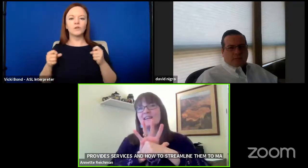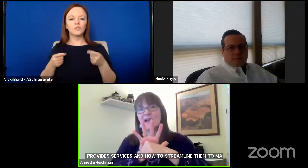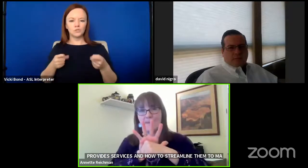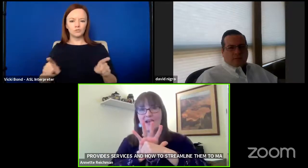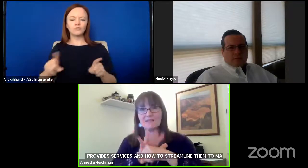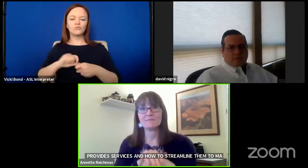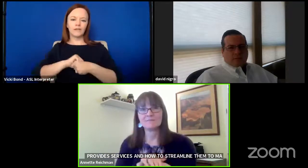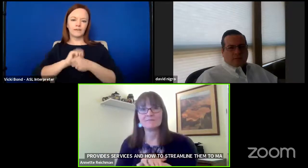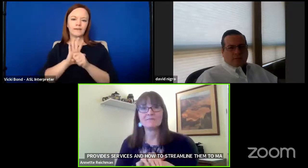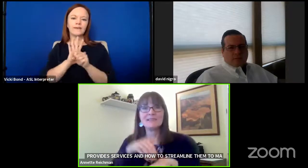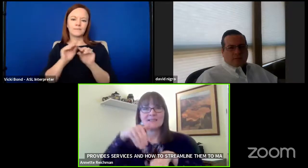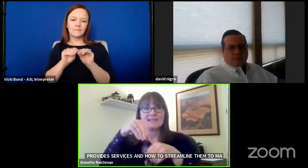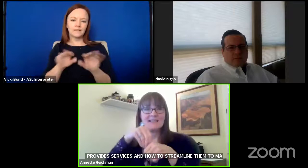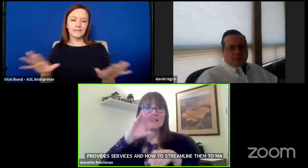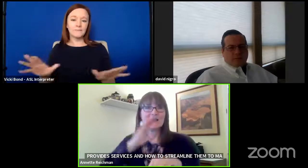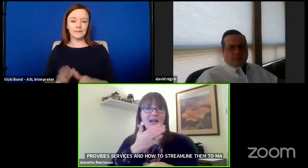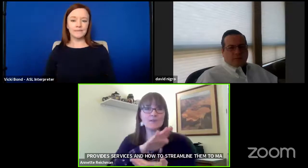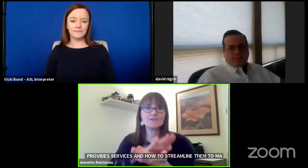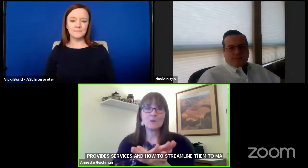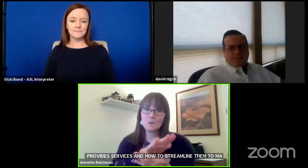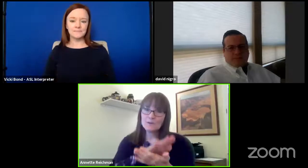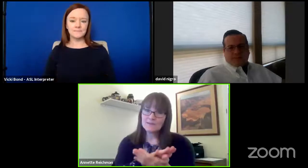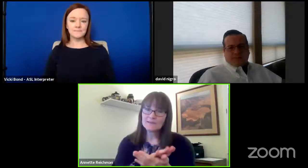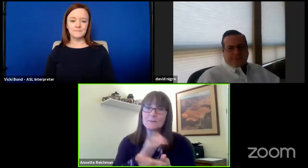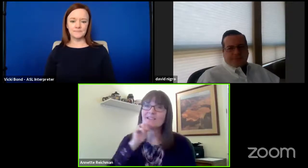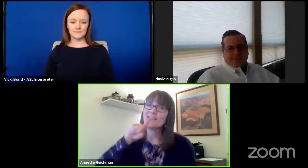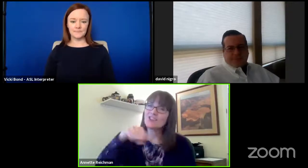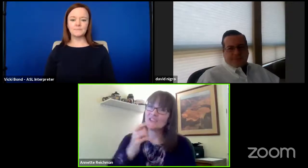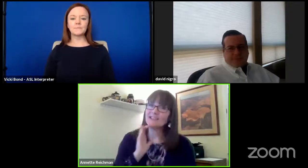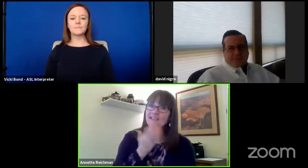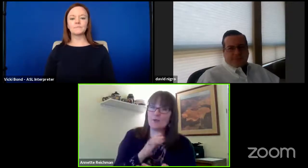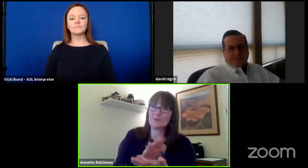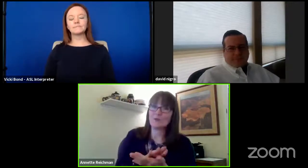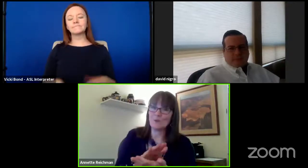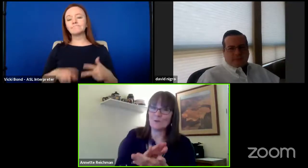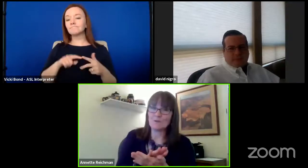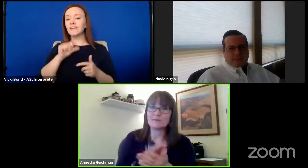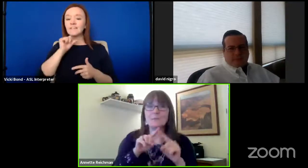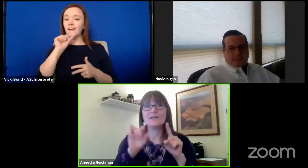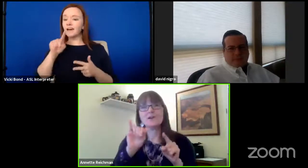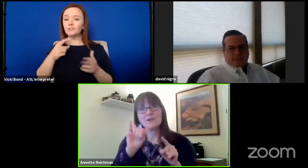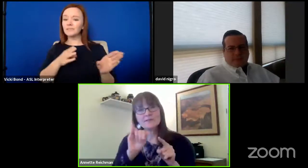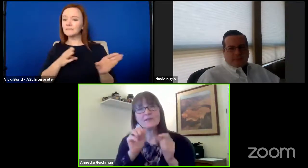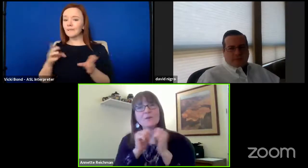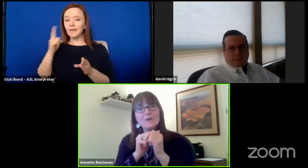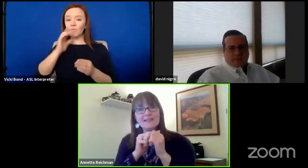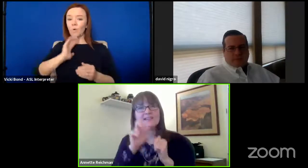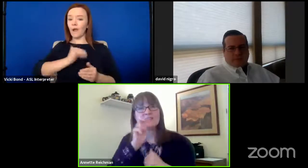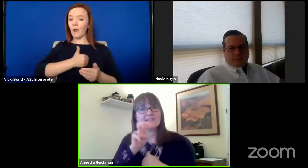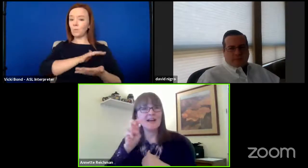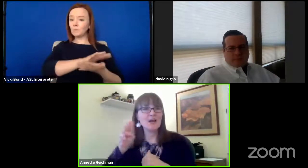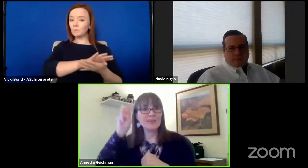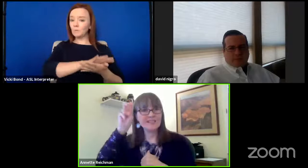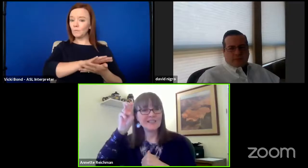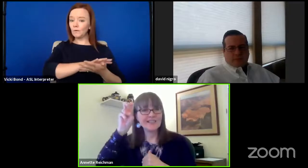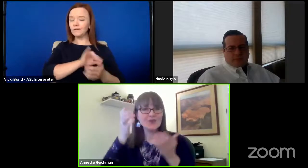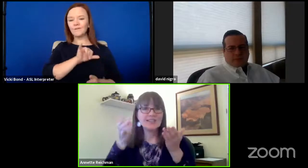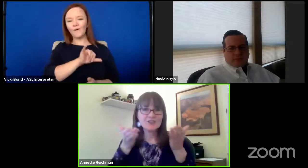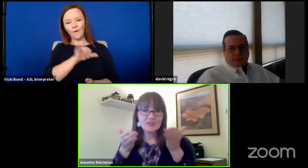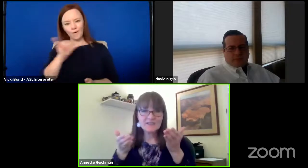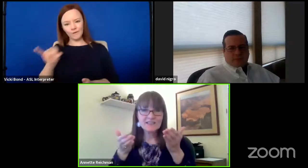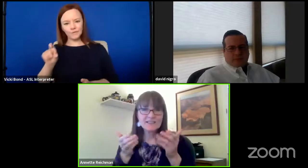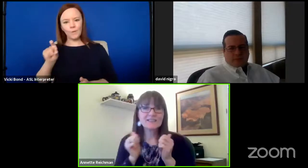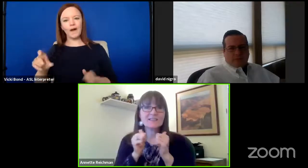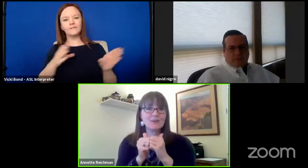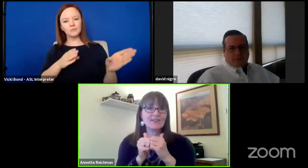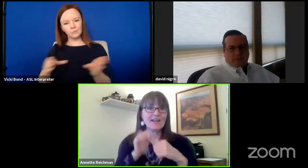COVID pandemic in our schools, but not just our schools, but also with our